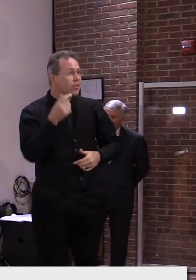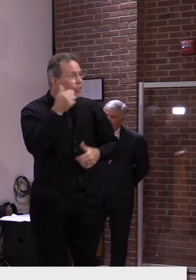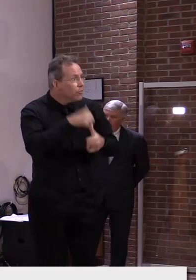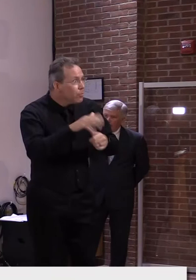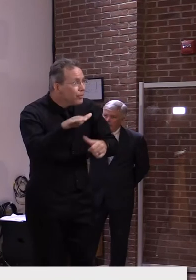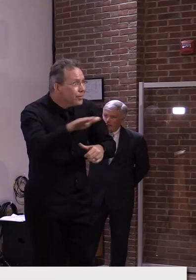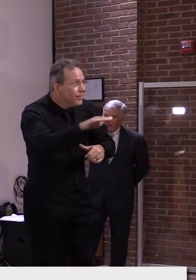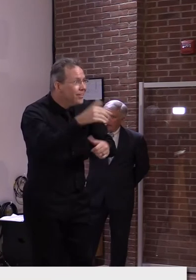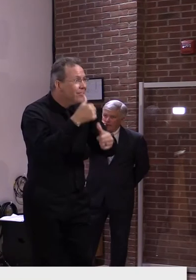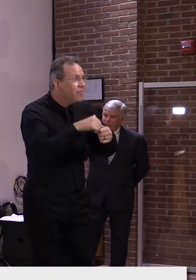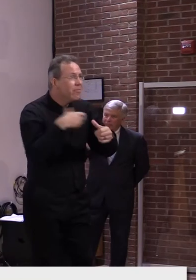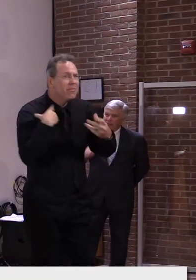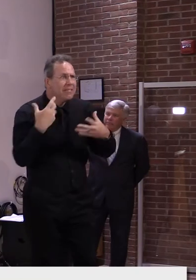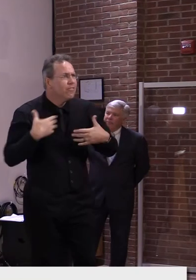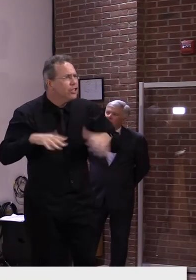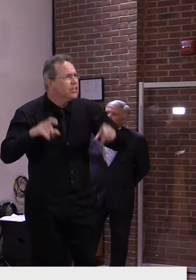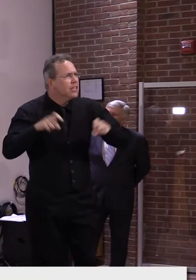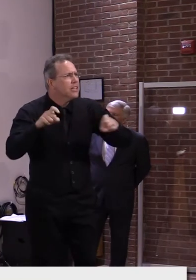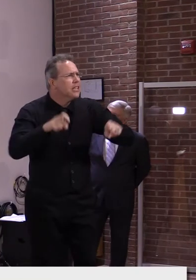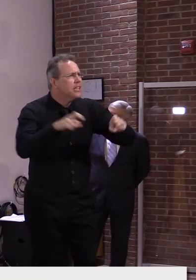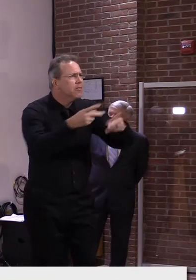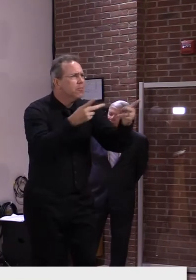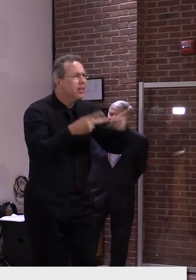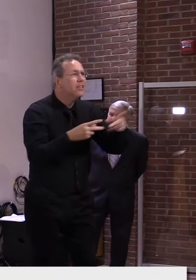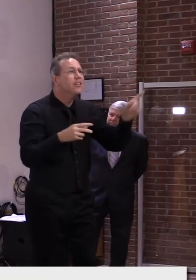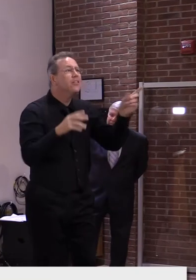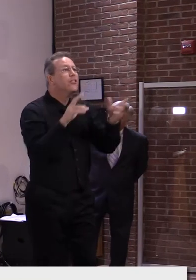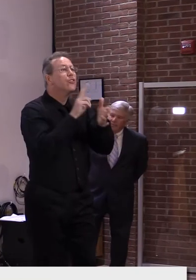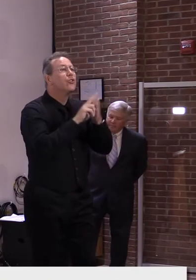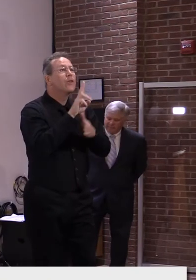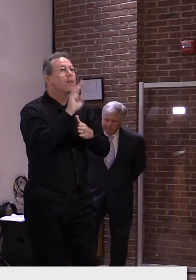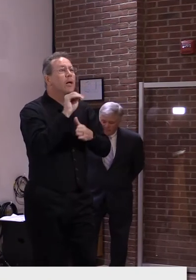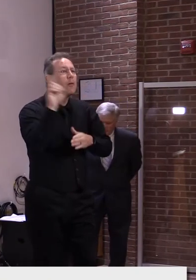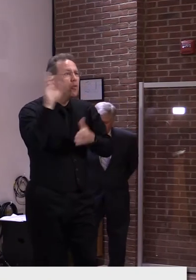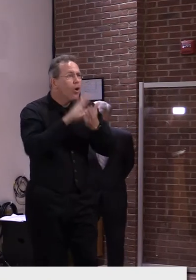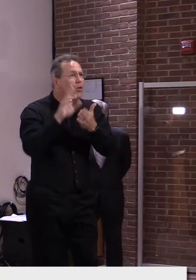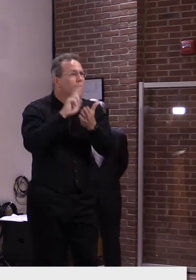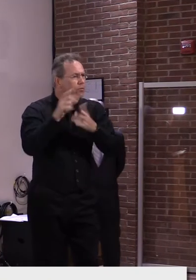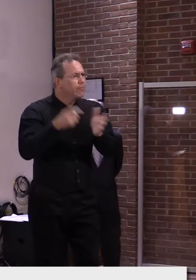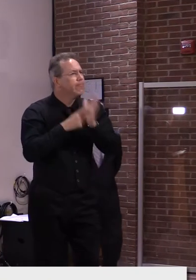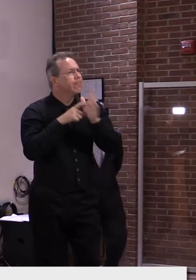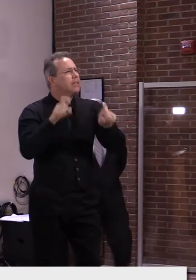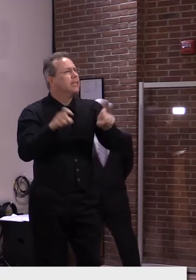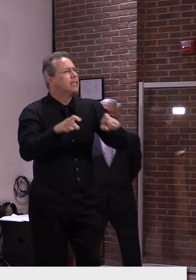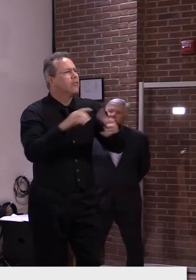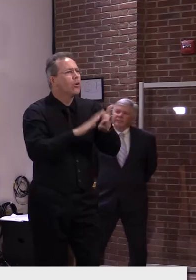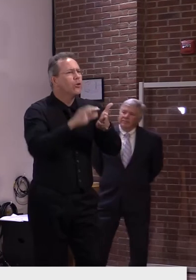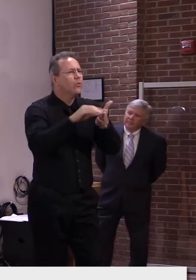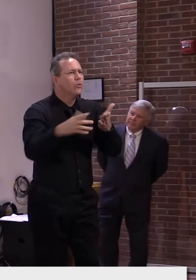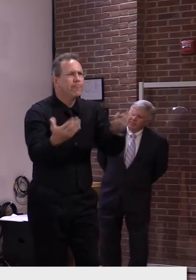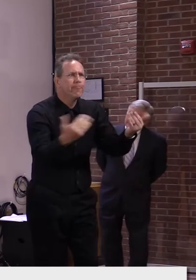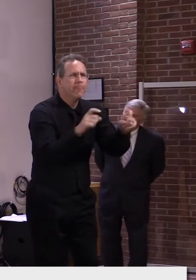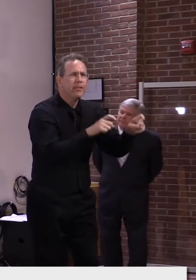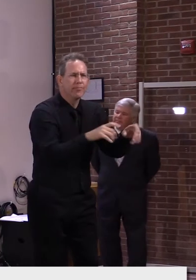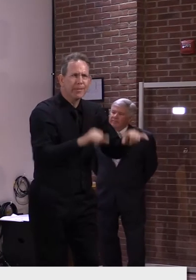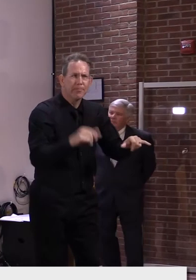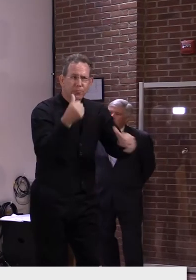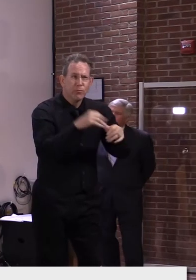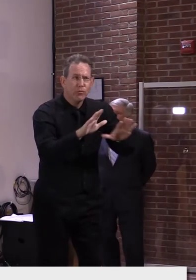testing was done at the universities and colleges. So when they ended